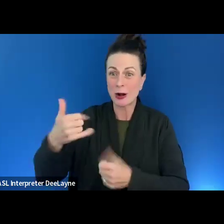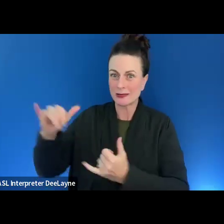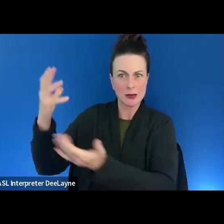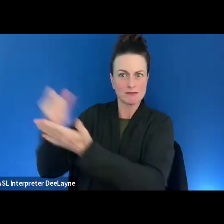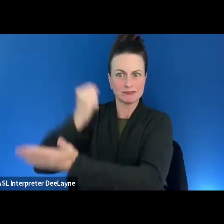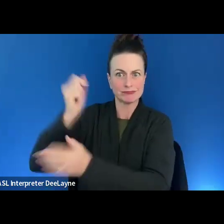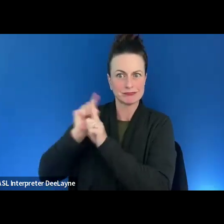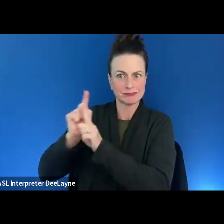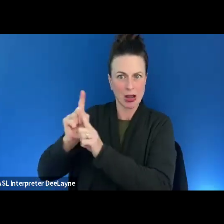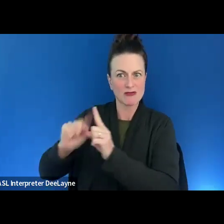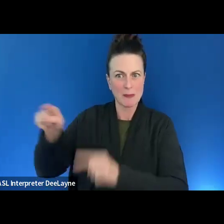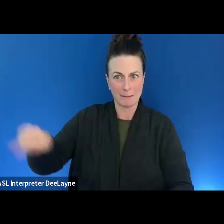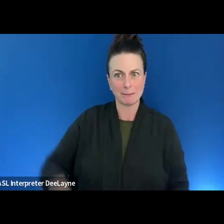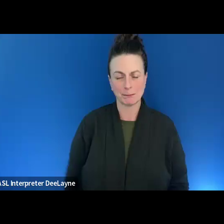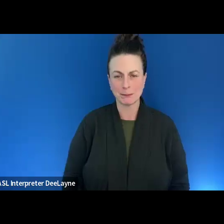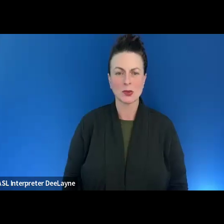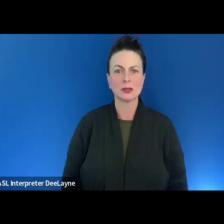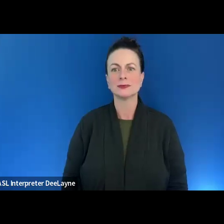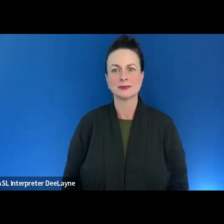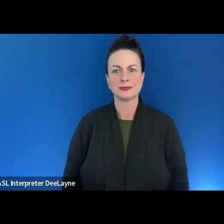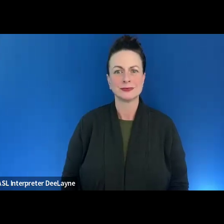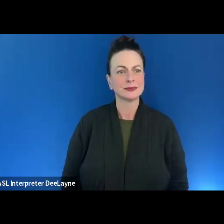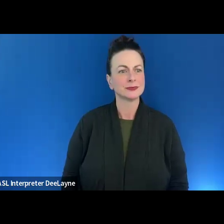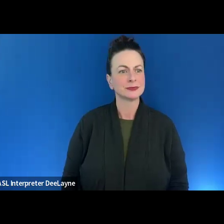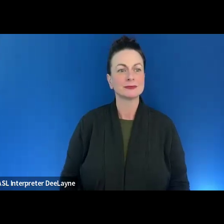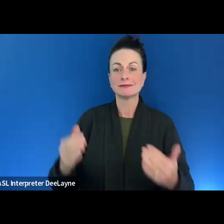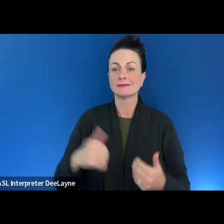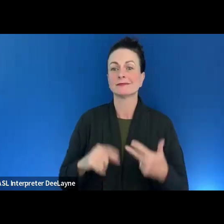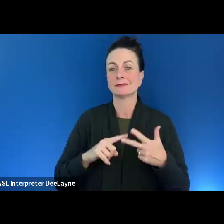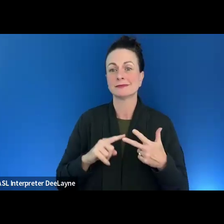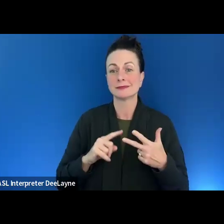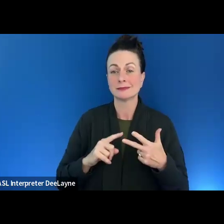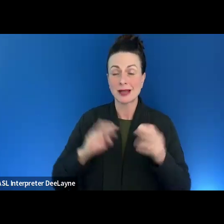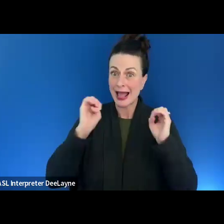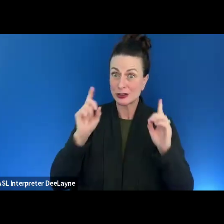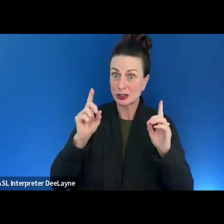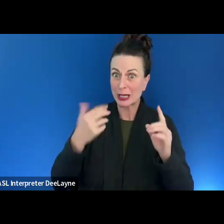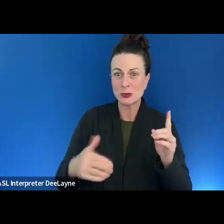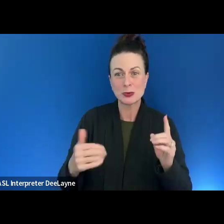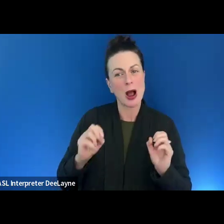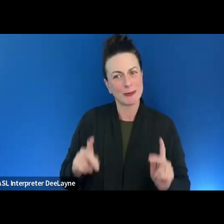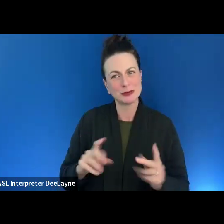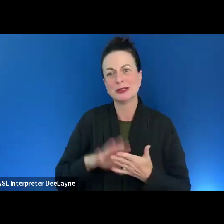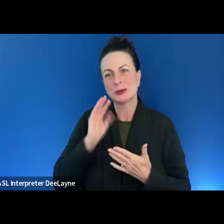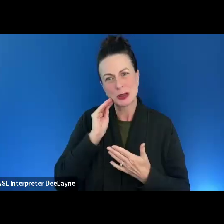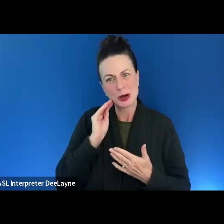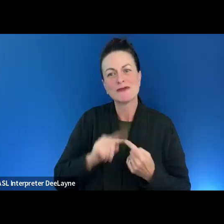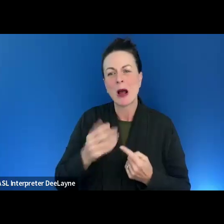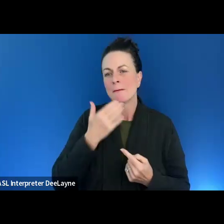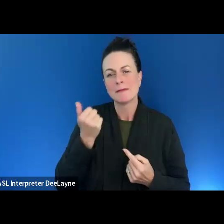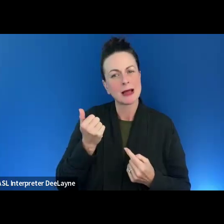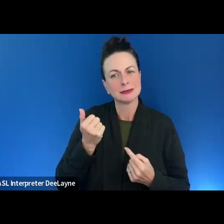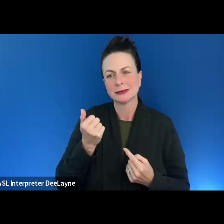do receive from SCORE. And then thirdly, my education really gave me an opportunity to learn from the best